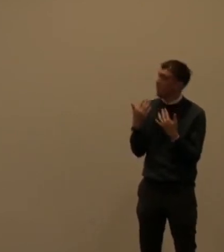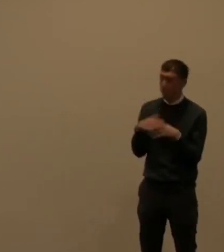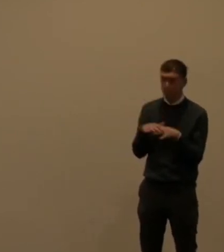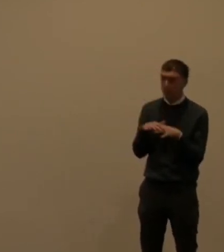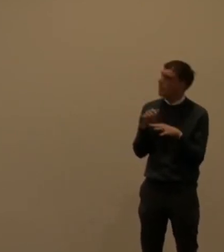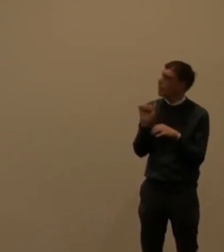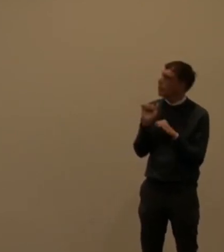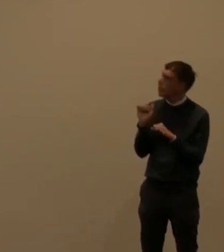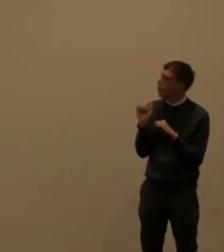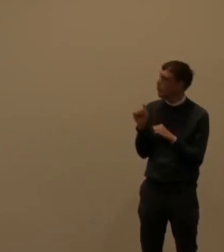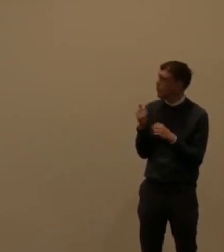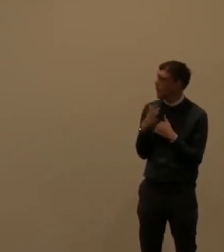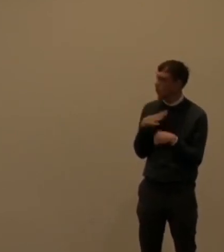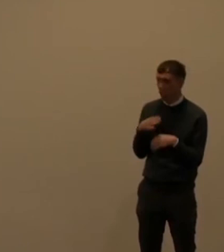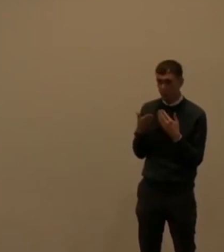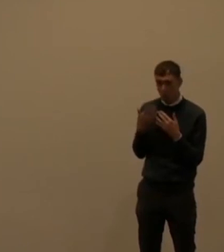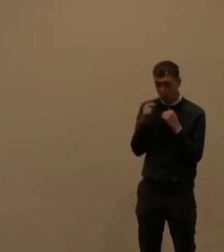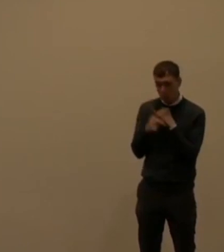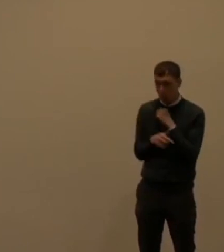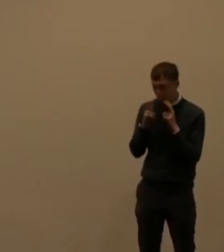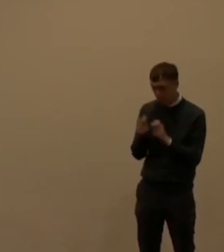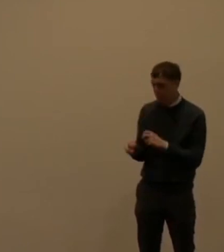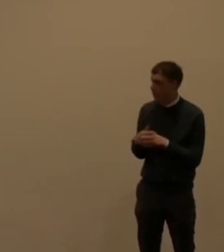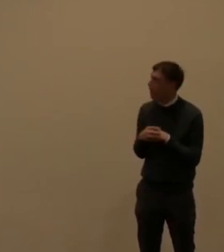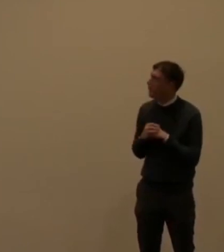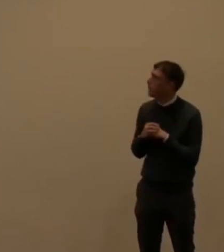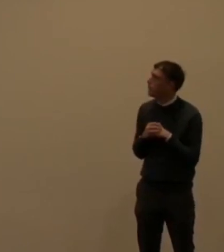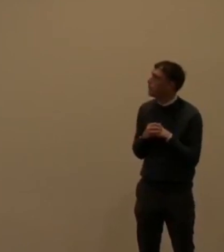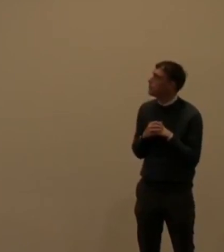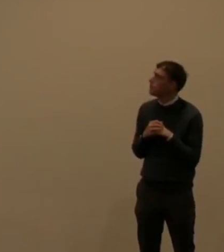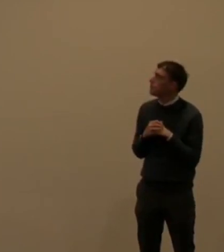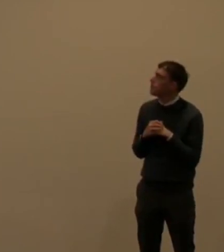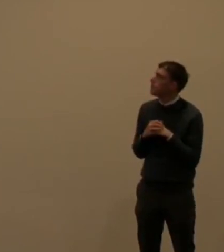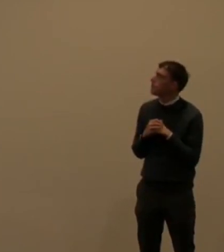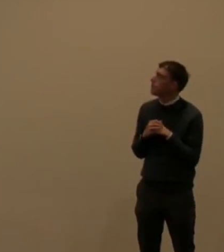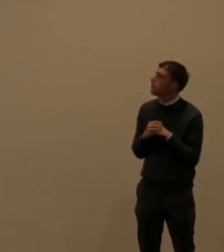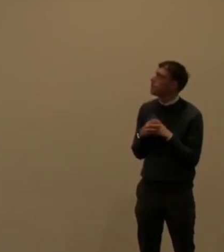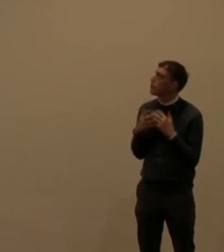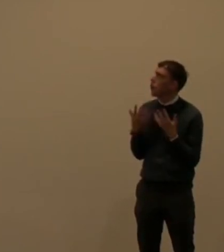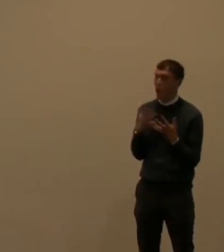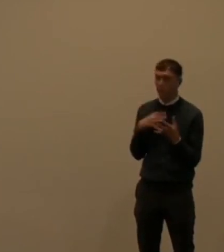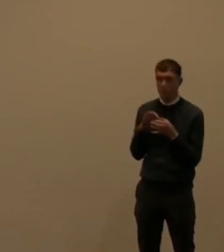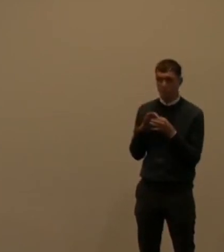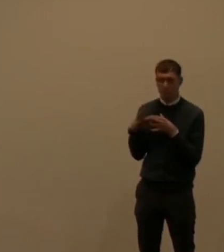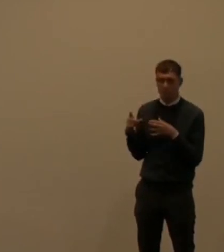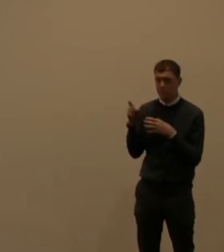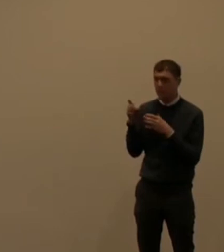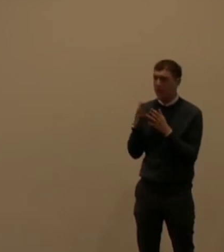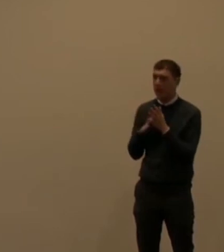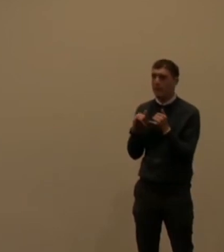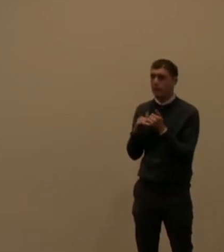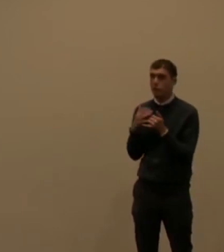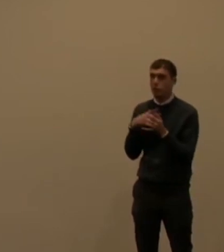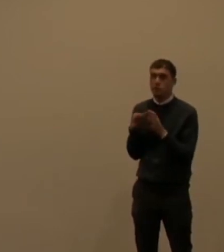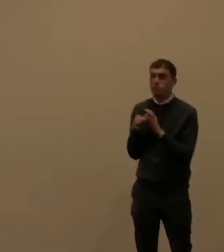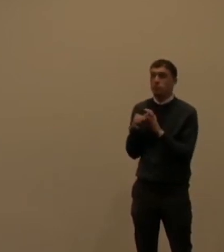on the data migration. The second way of going is, if you don't want to involve Microsoft, is the fact that you just have an external